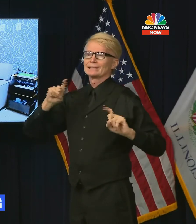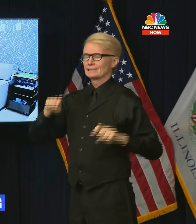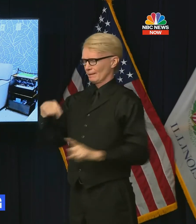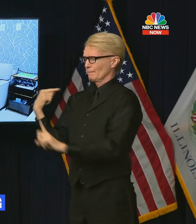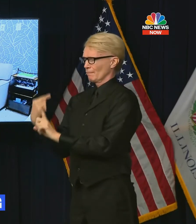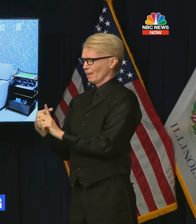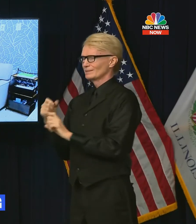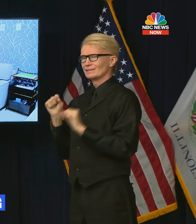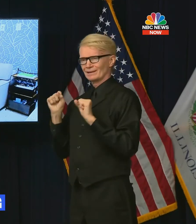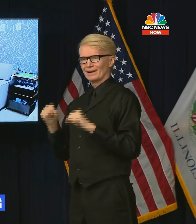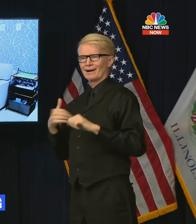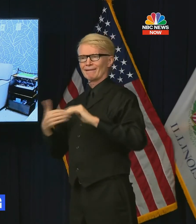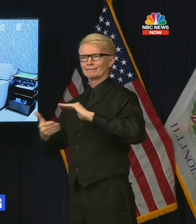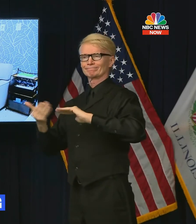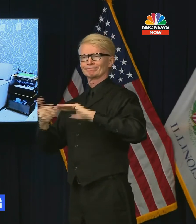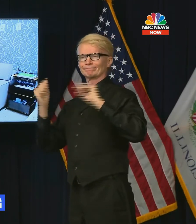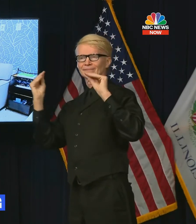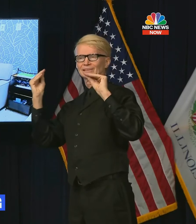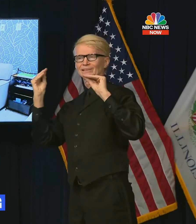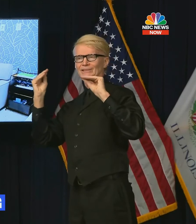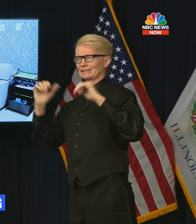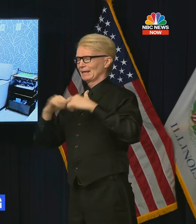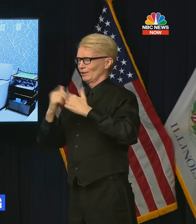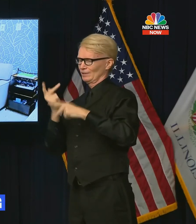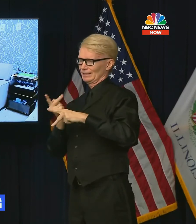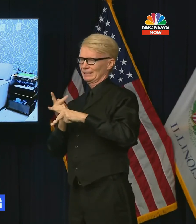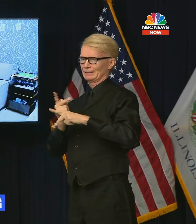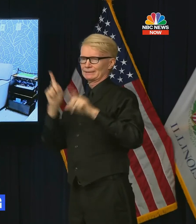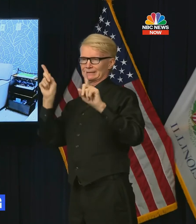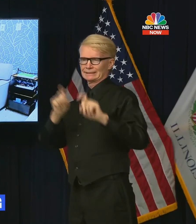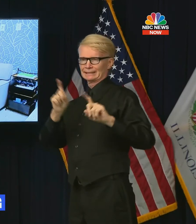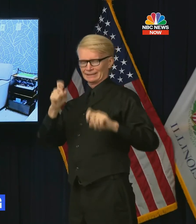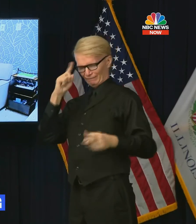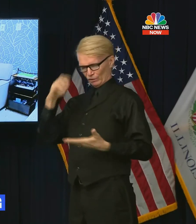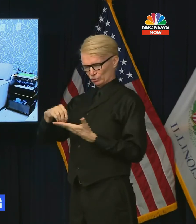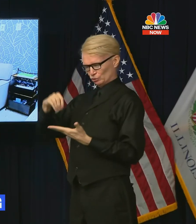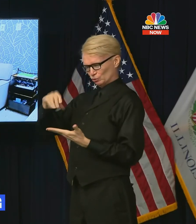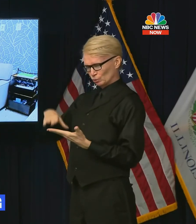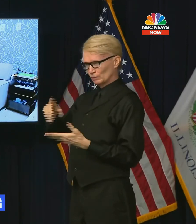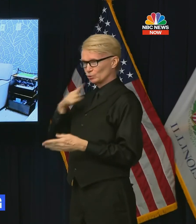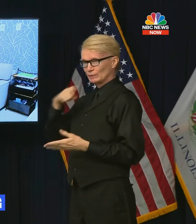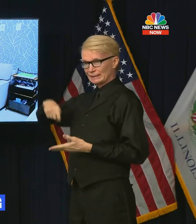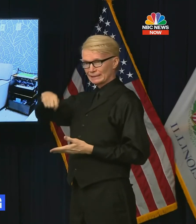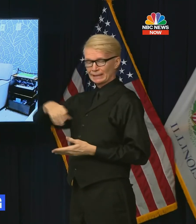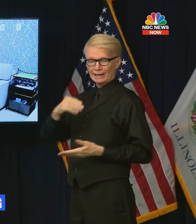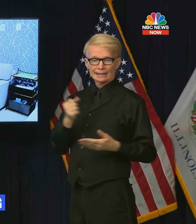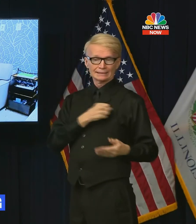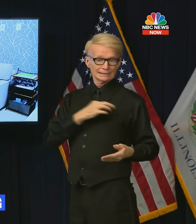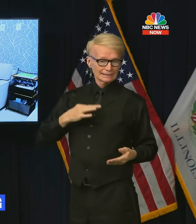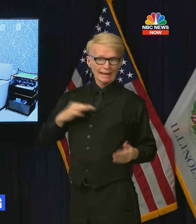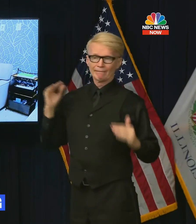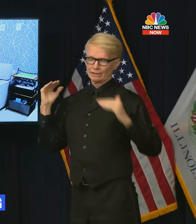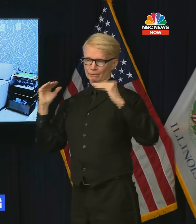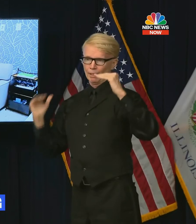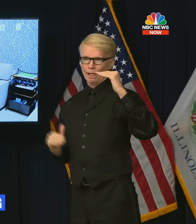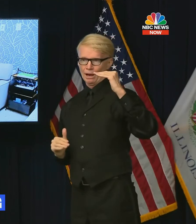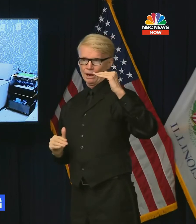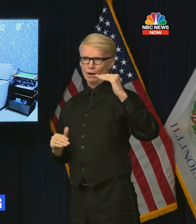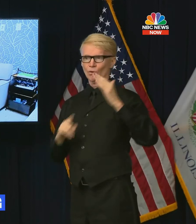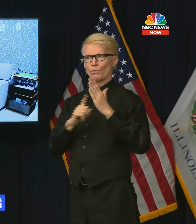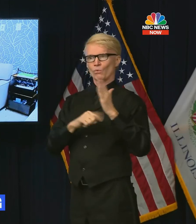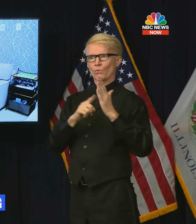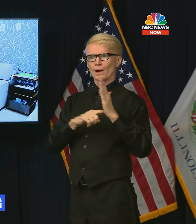educational institutions and keep the testing prevalence rate for students and faculty significantly below the background